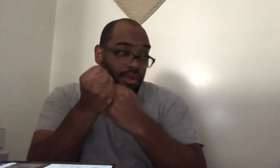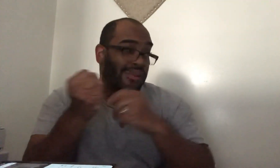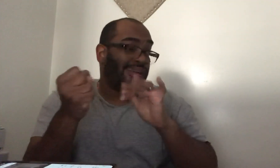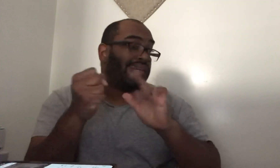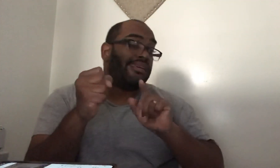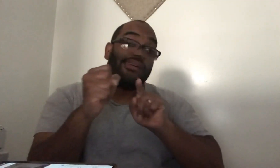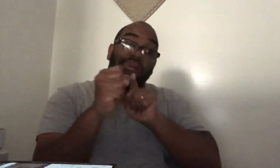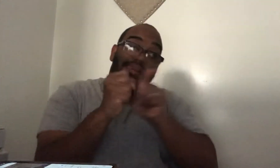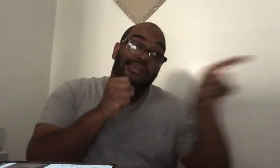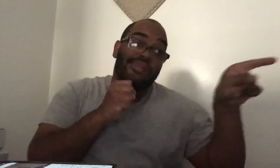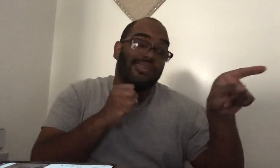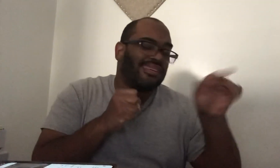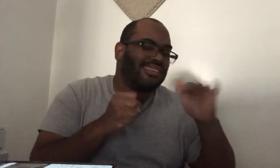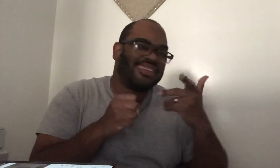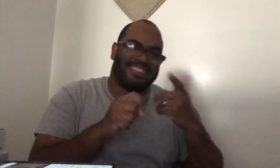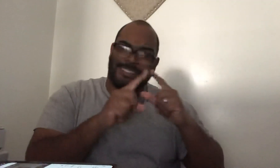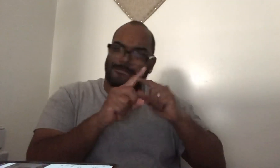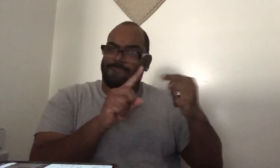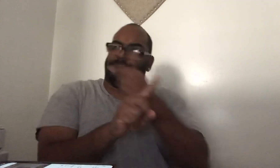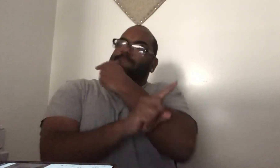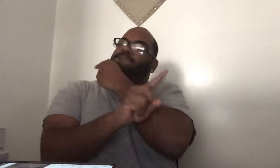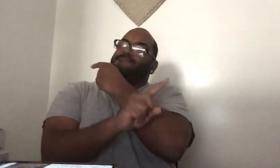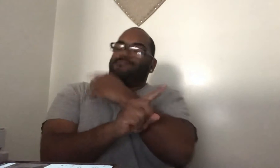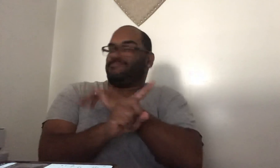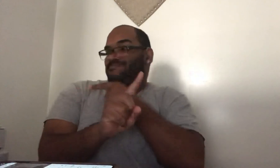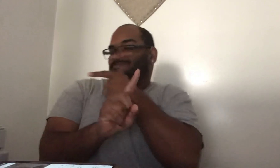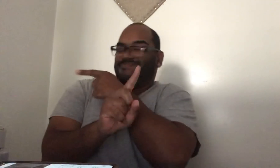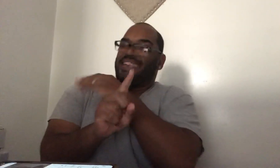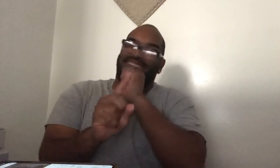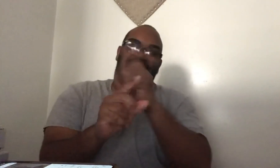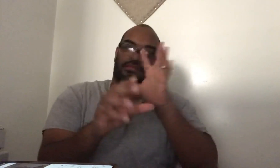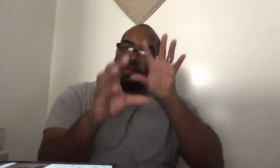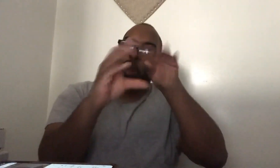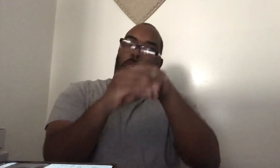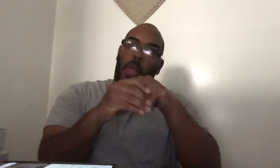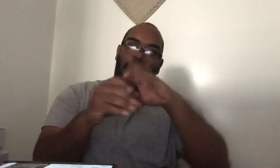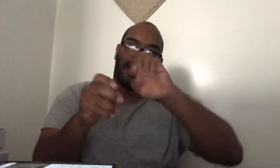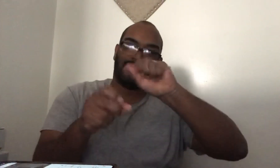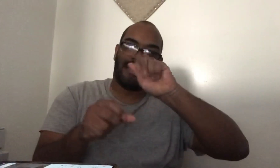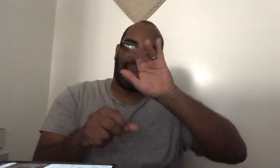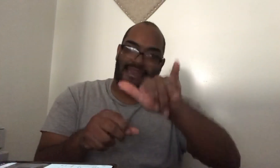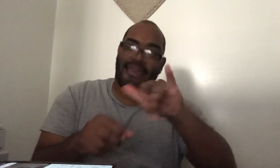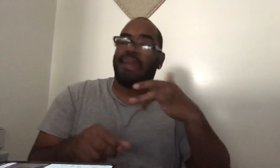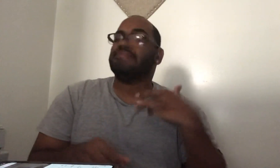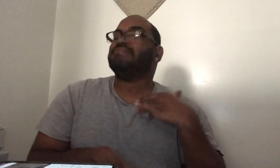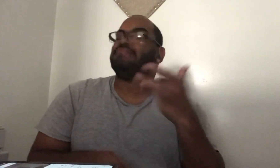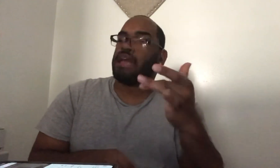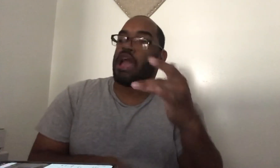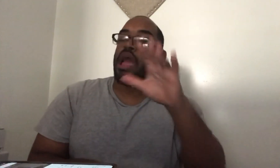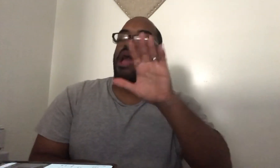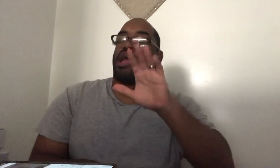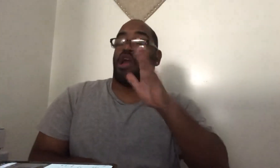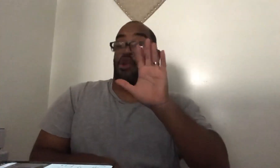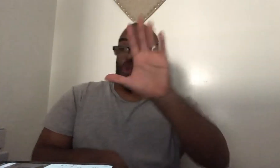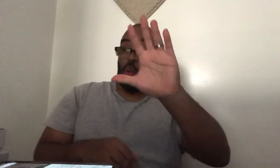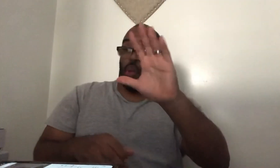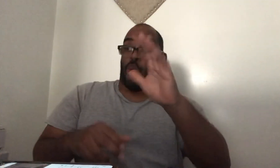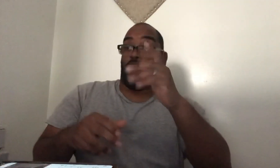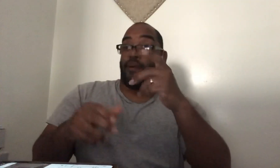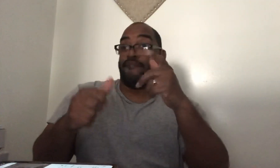essay. Usually, the thesis statement goes as the last sentence of your introduction. That's where it belongs.